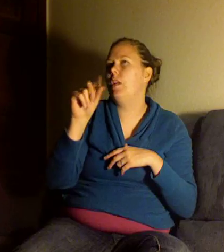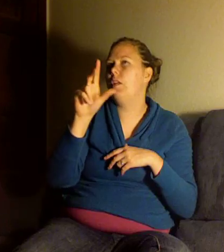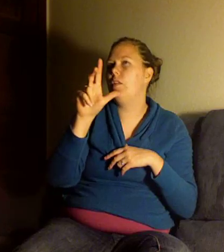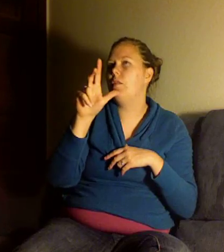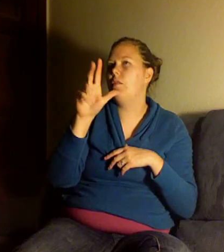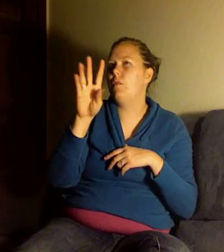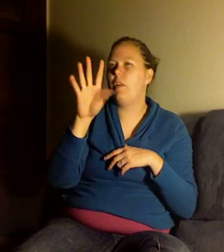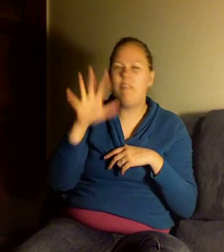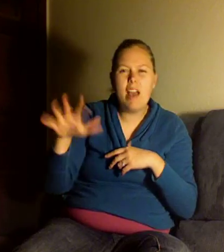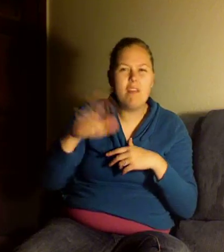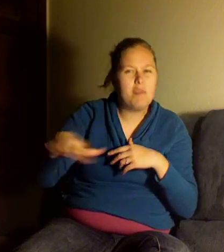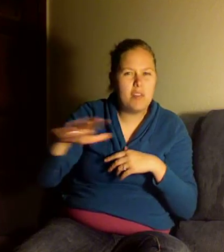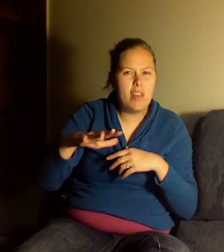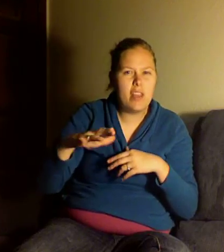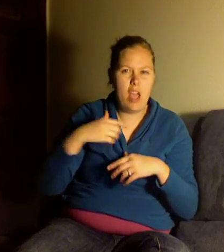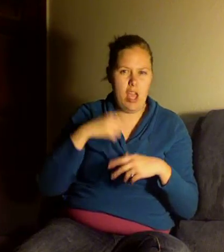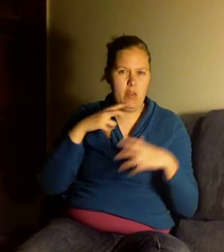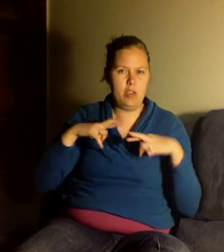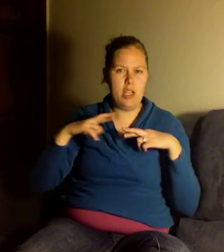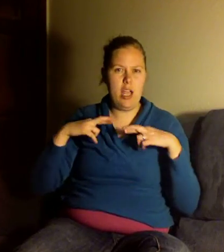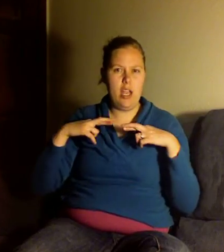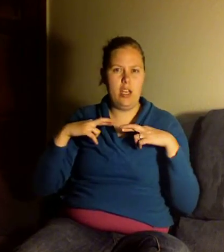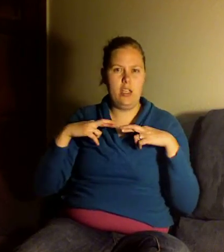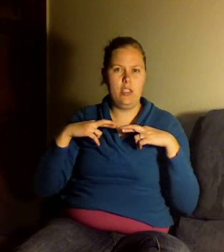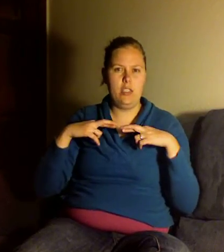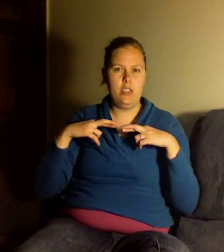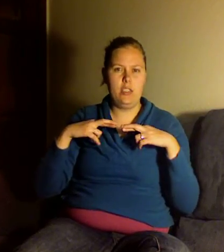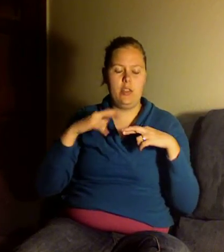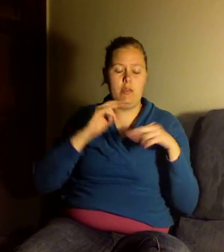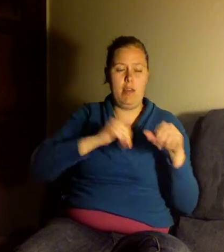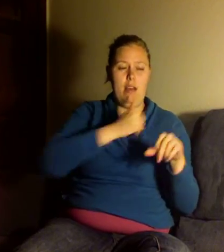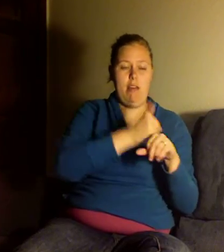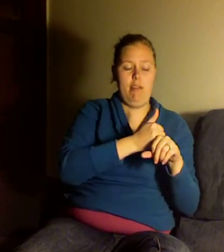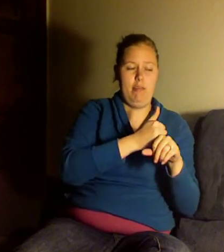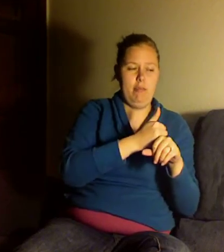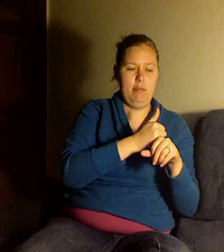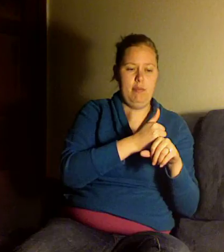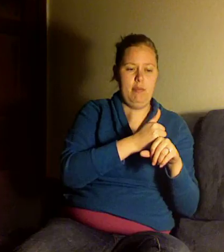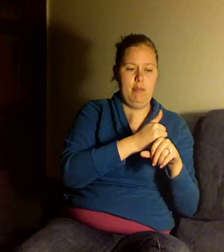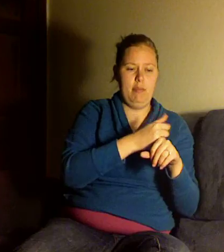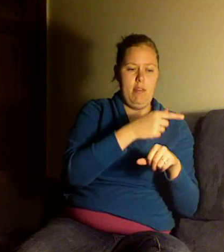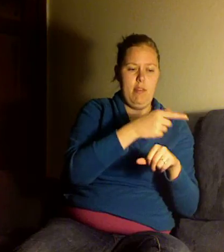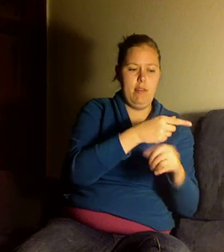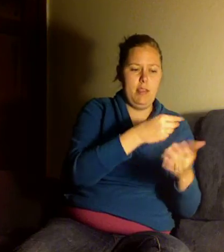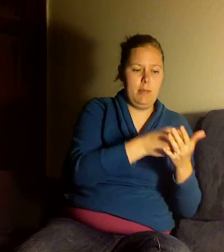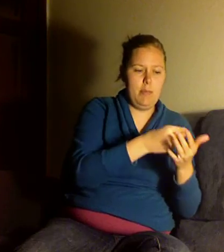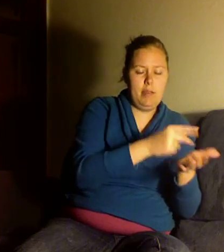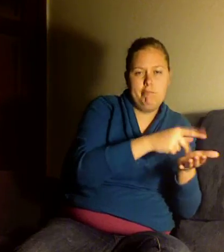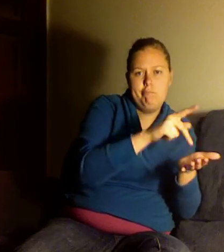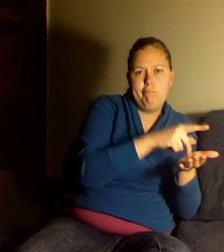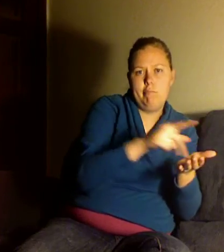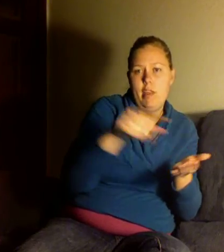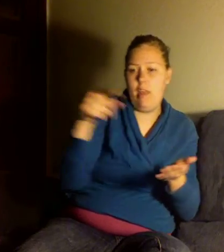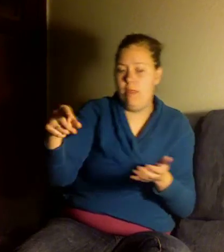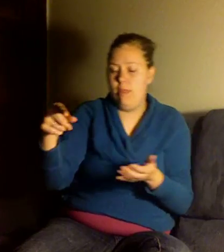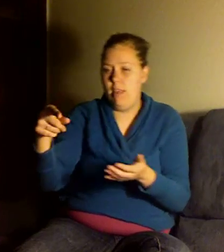retire. Based on the current taxes that are coming in, the current level of the Social Security Trust, the interest that the Social Security Trust is getting on its